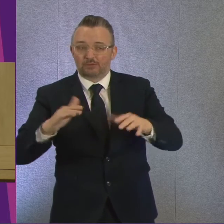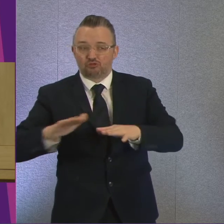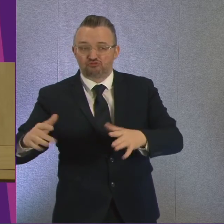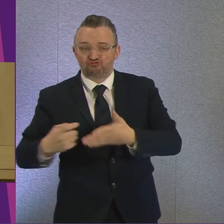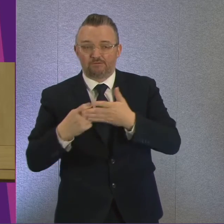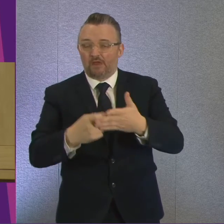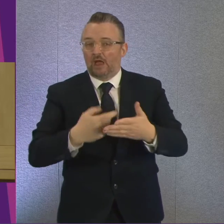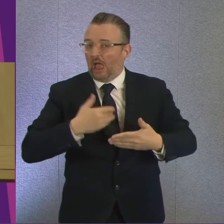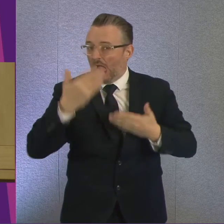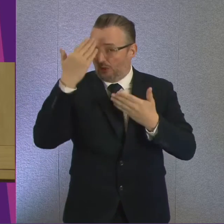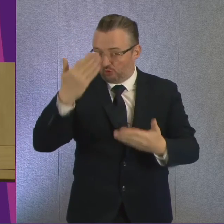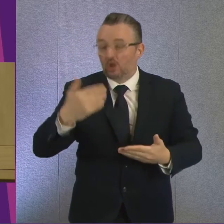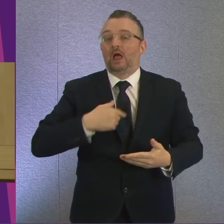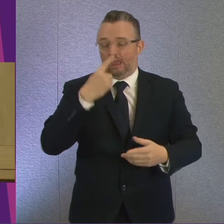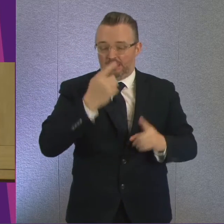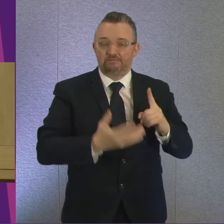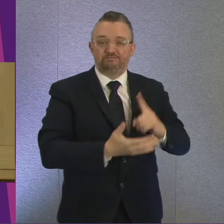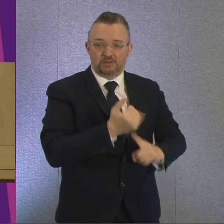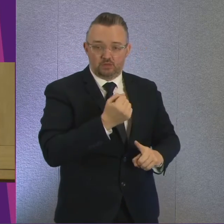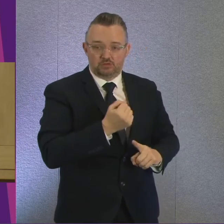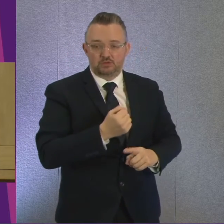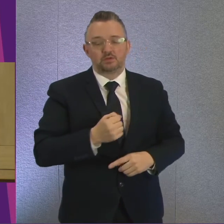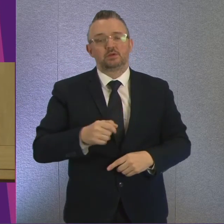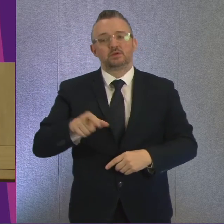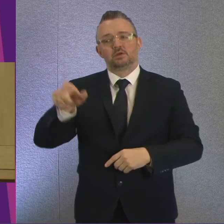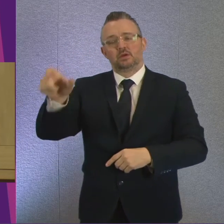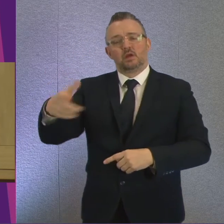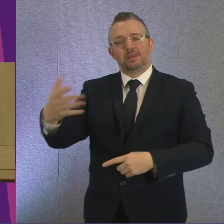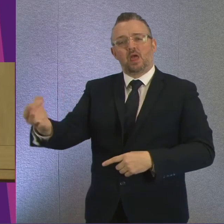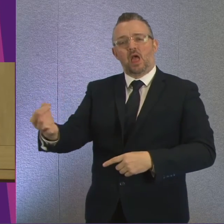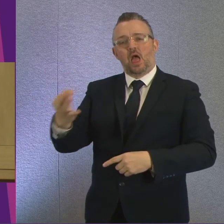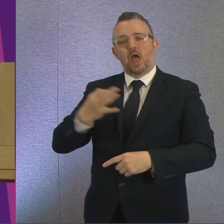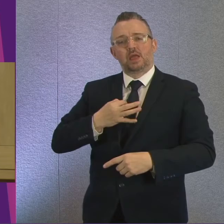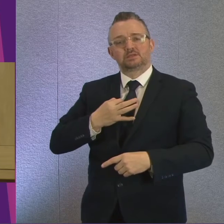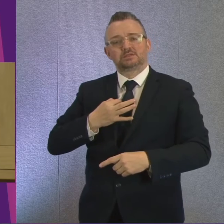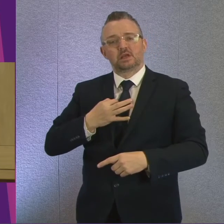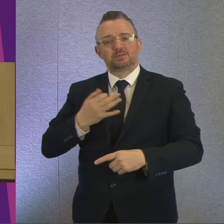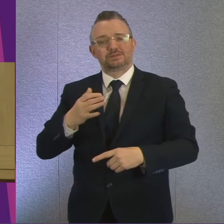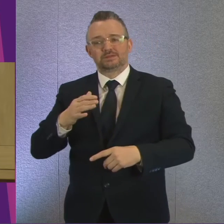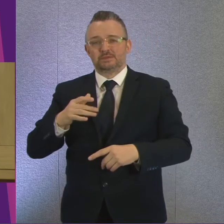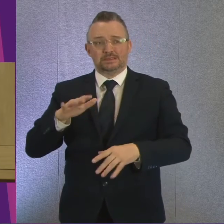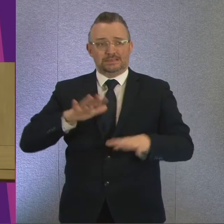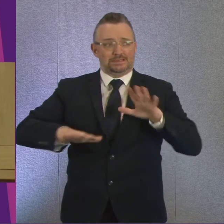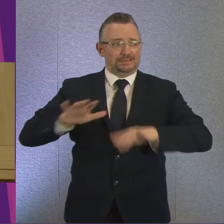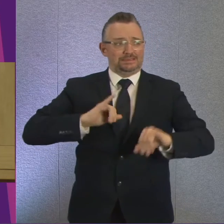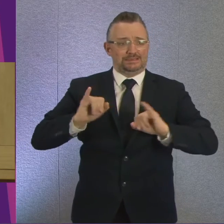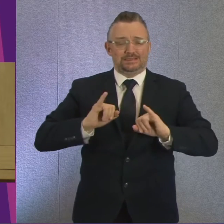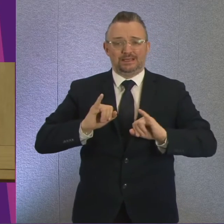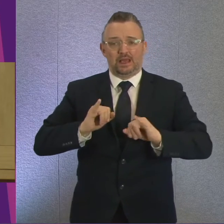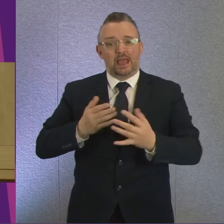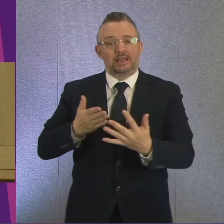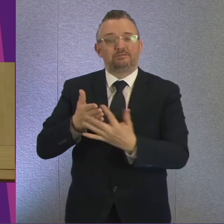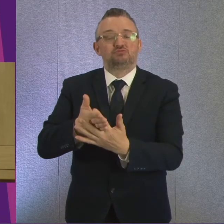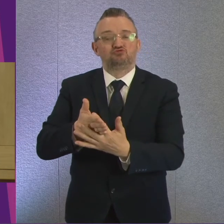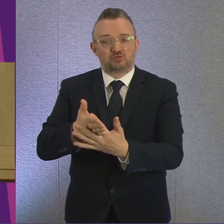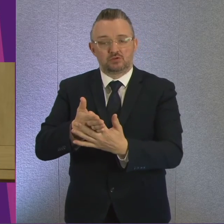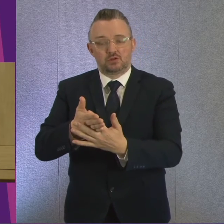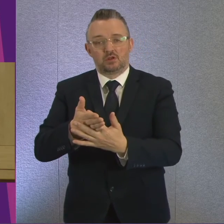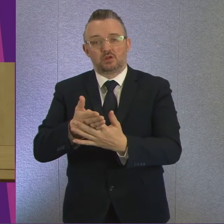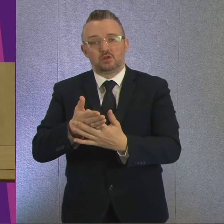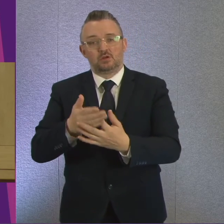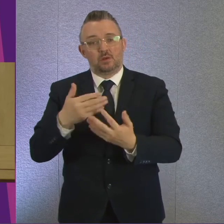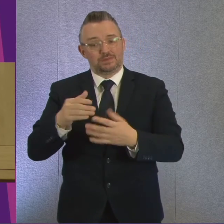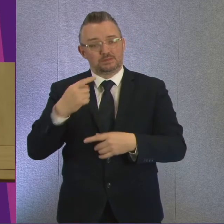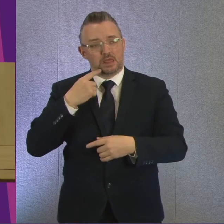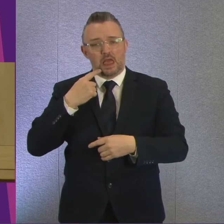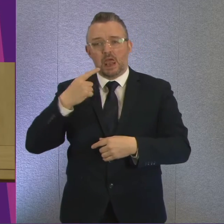provide those to him. He asked there specifically about distress brief interventions. We have announced in the